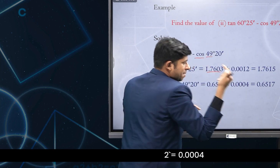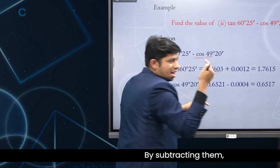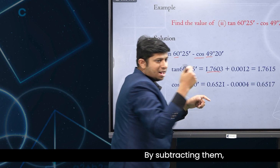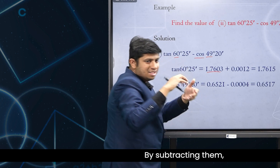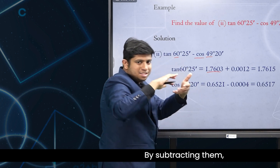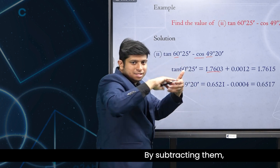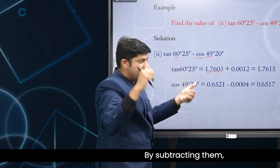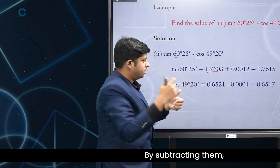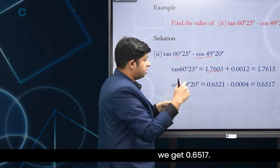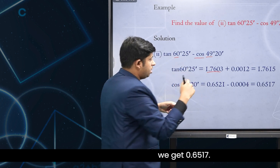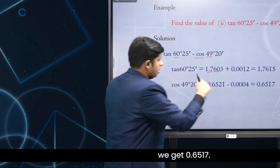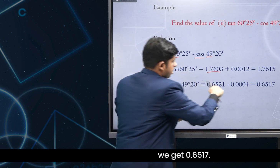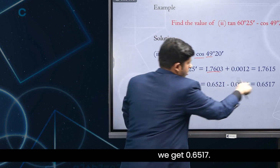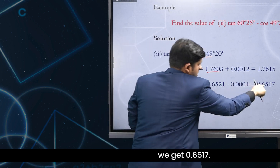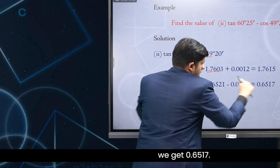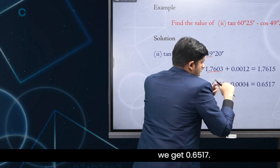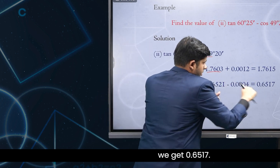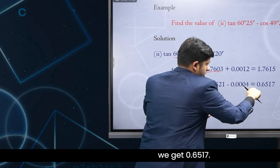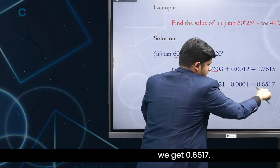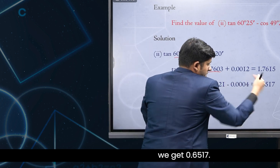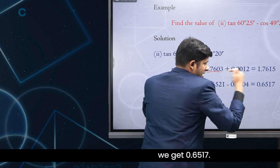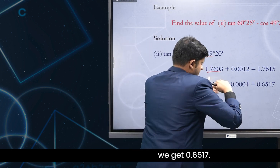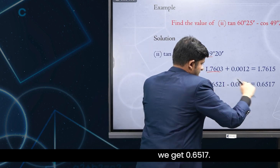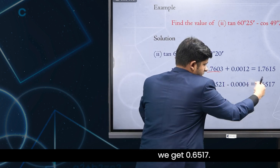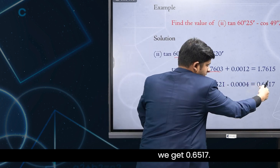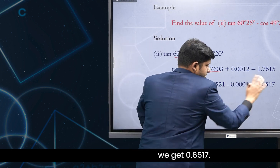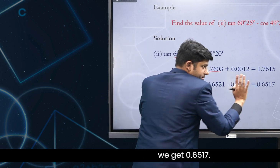By subtracting them, we get 0.6517.